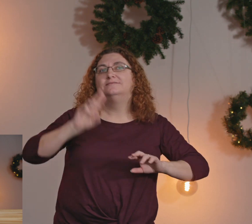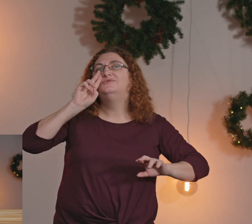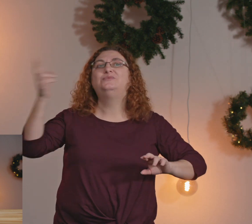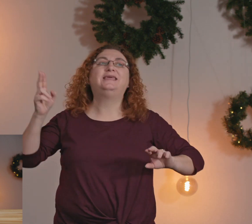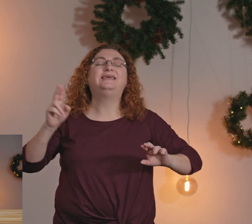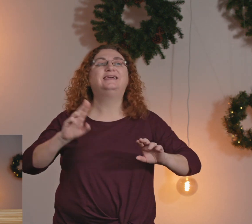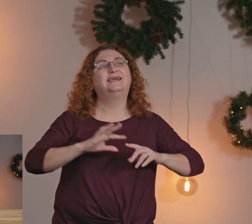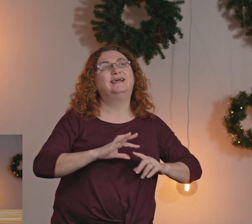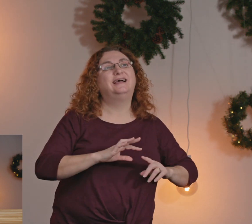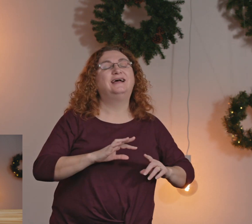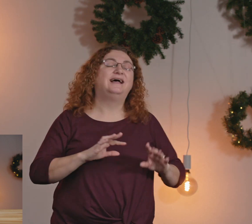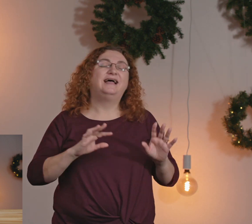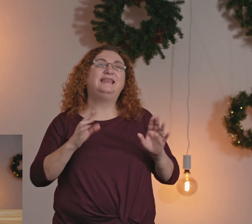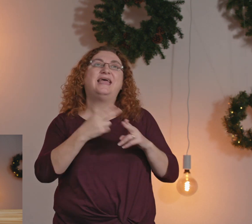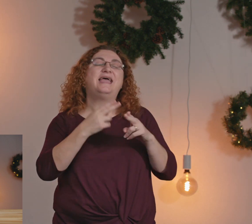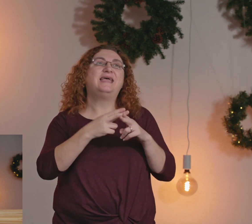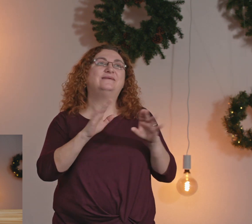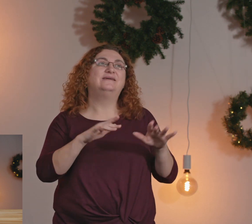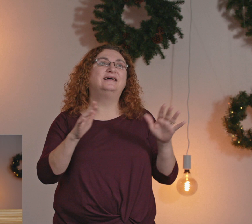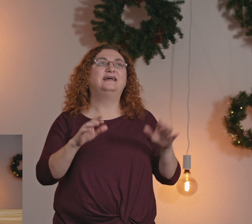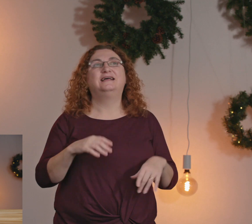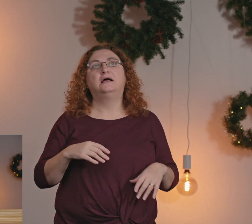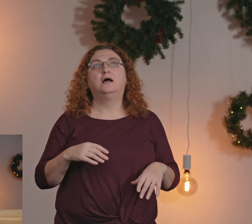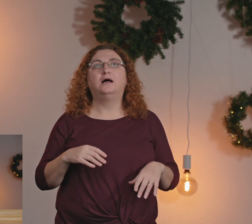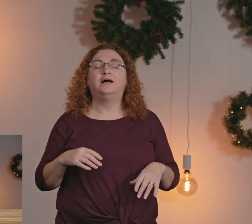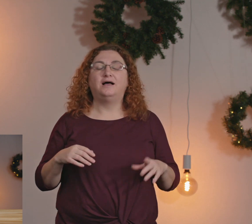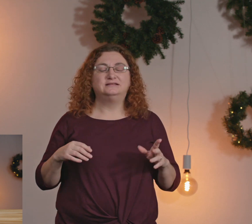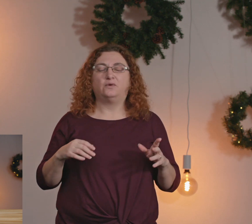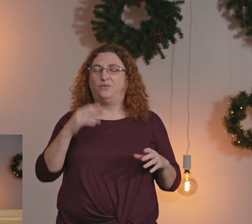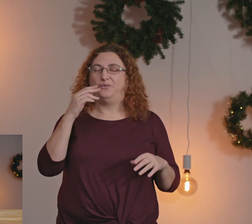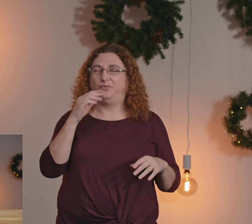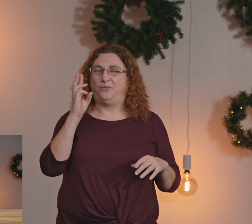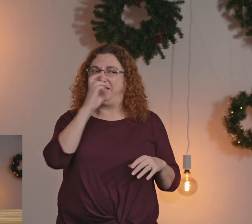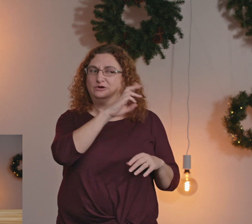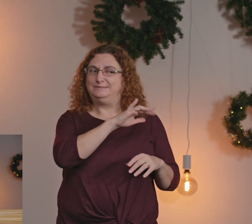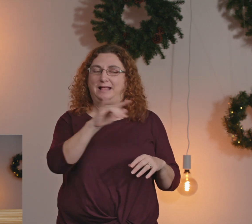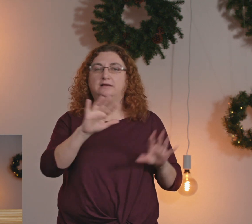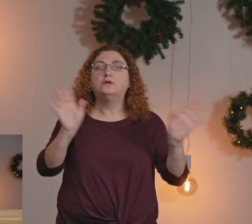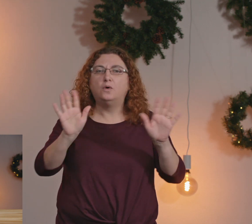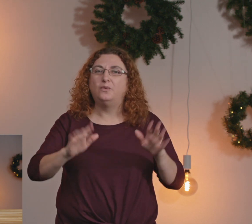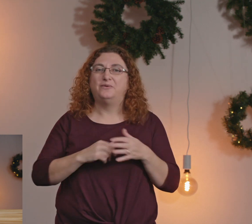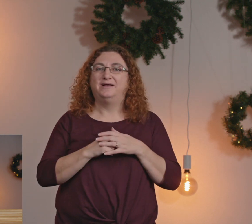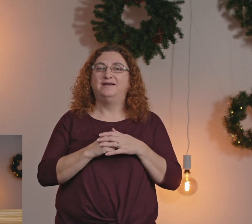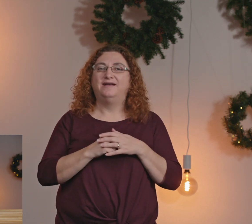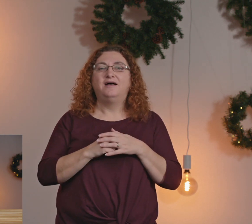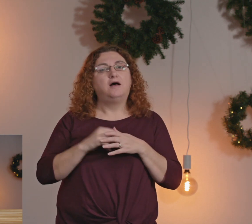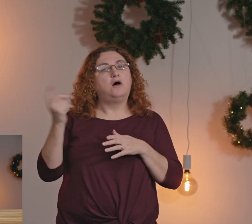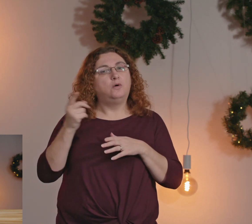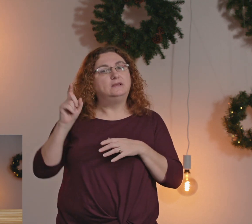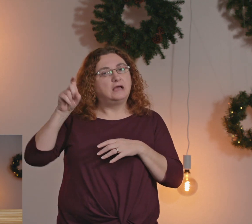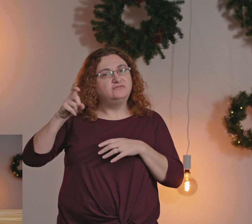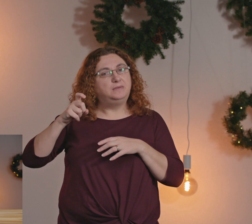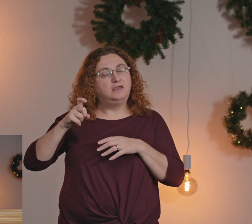spelling of Megan, you know, M-Y-G-O-N. They wouldn't do that.